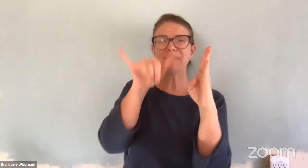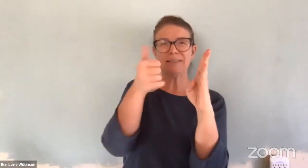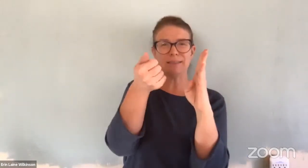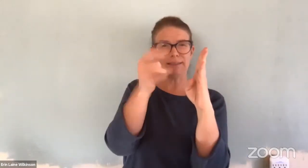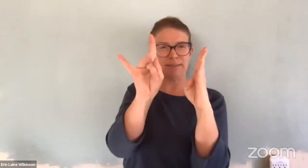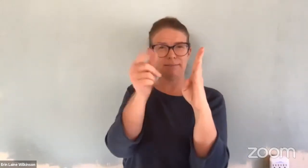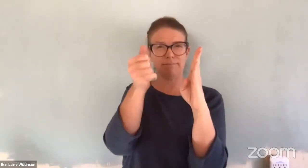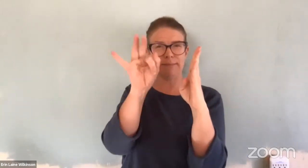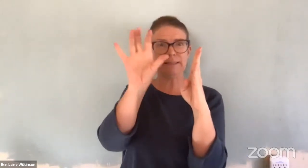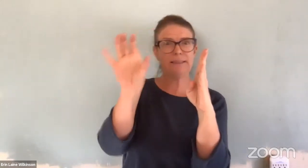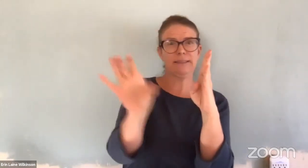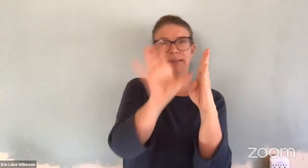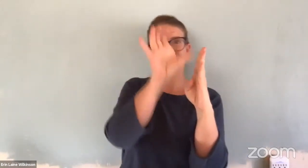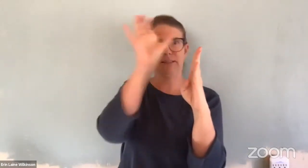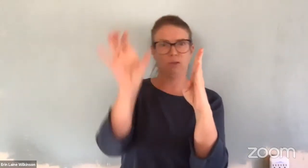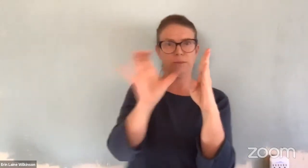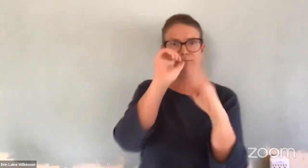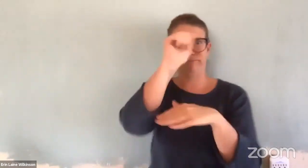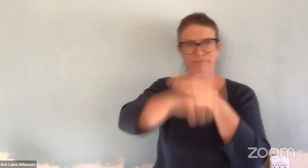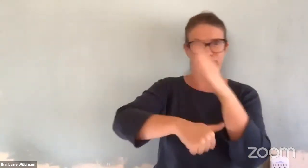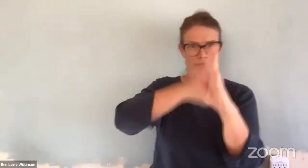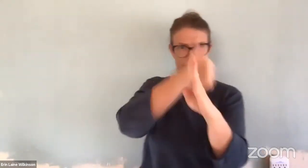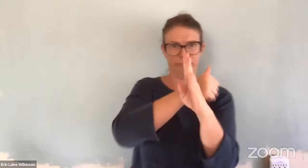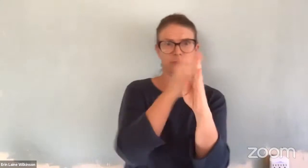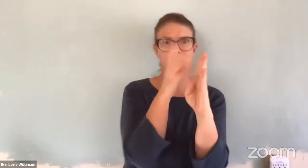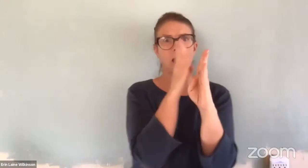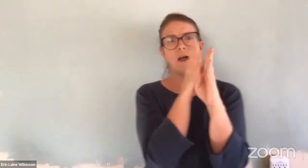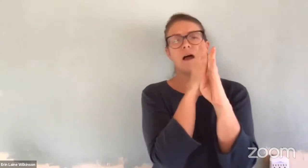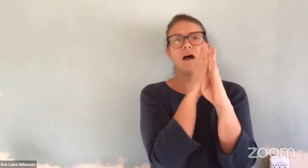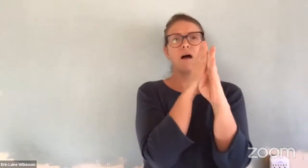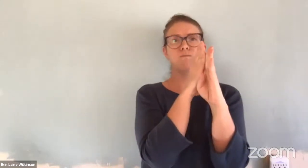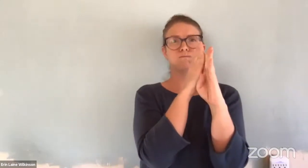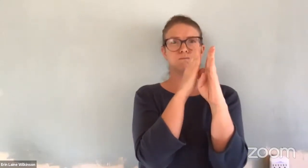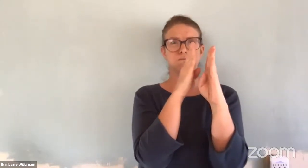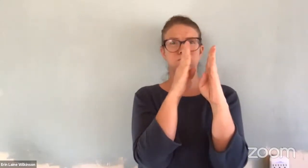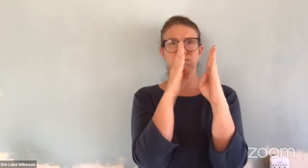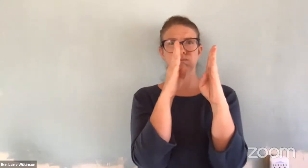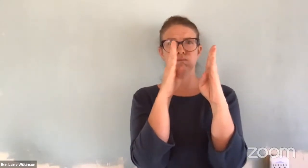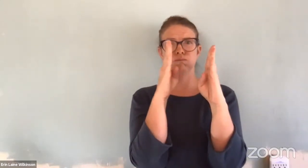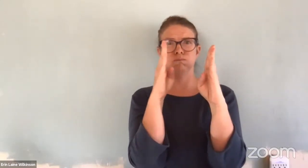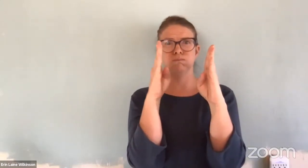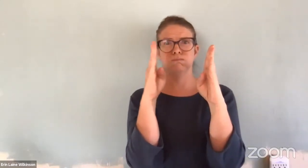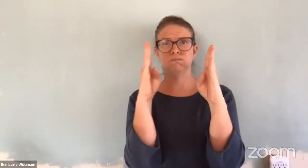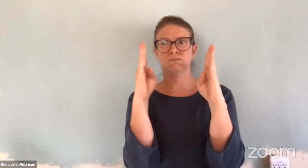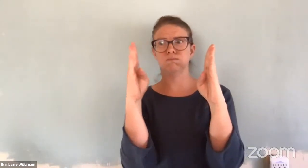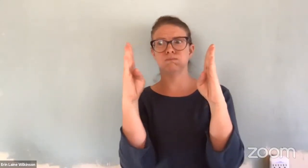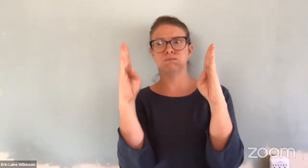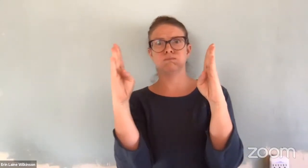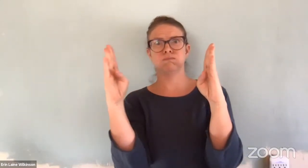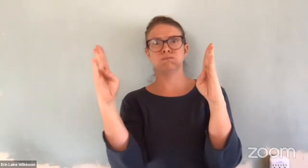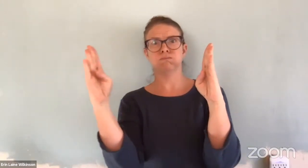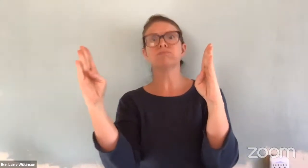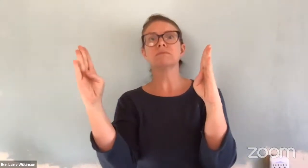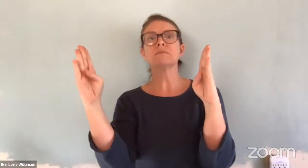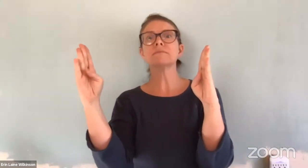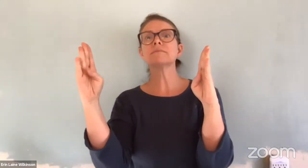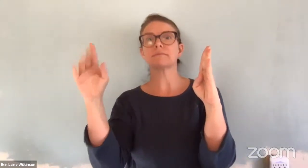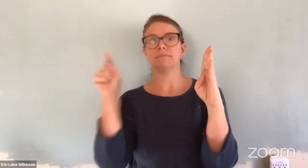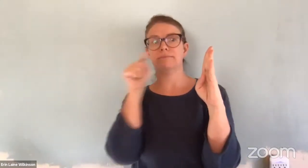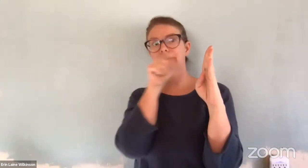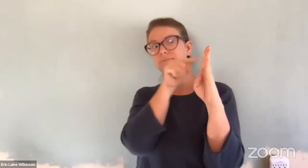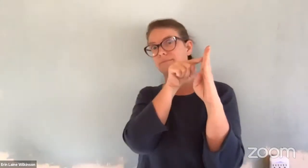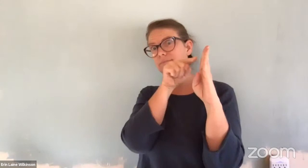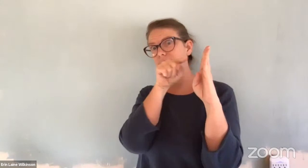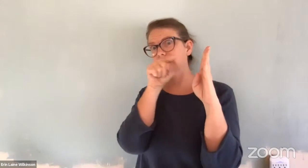of the language. So that was happening 18th, 19th century in these schools for the deaf. So time goes on